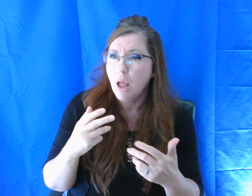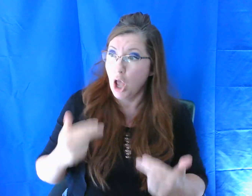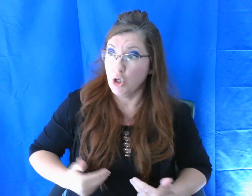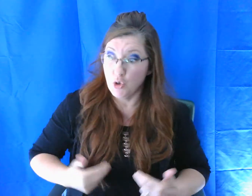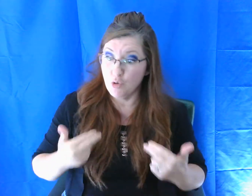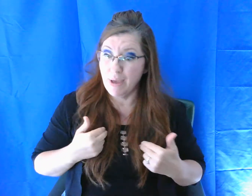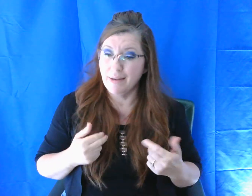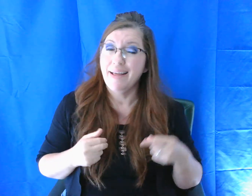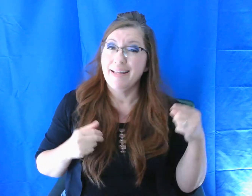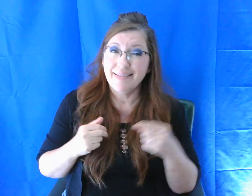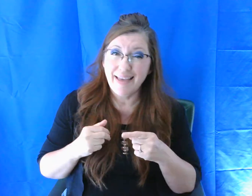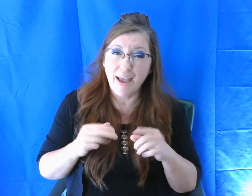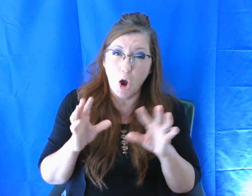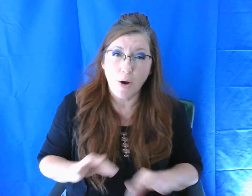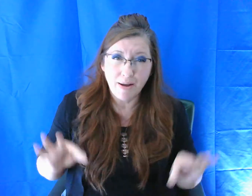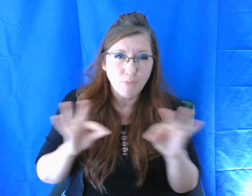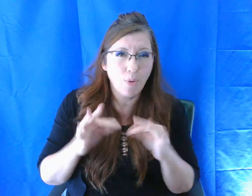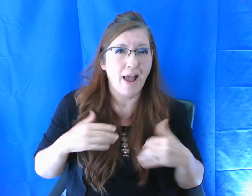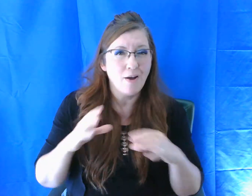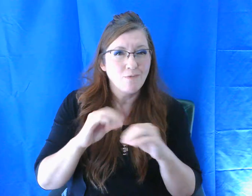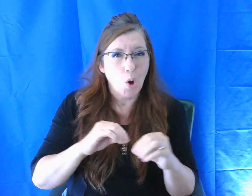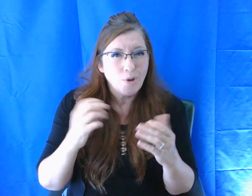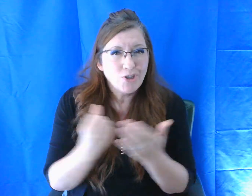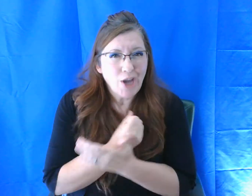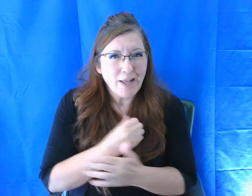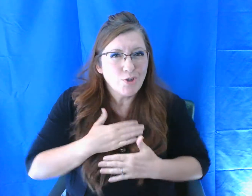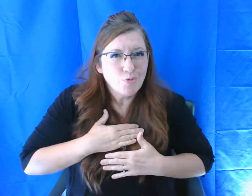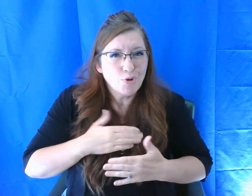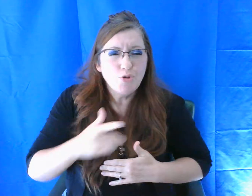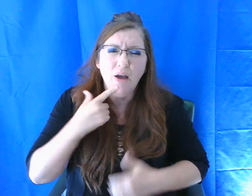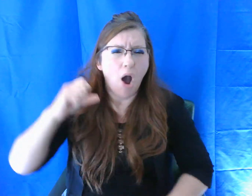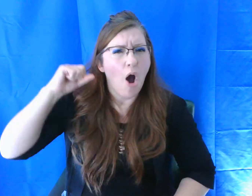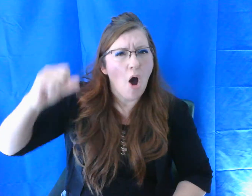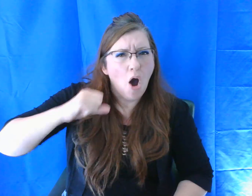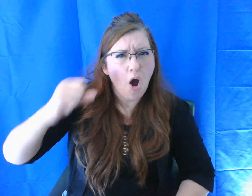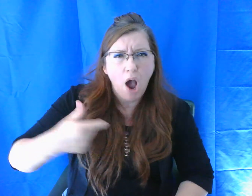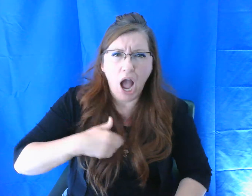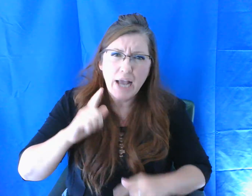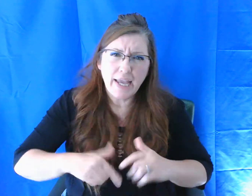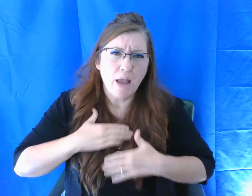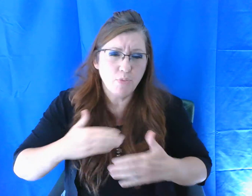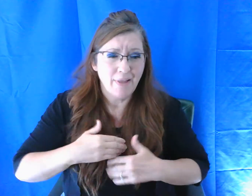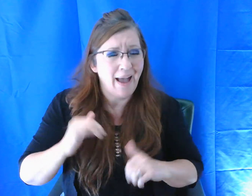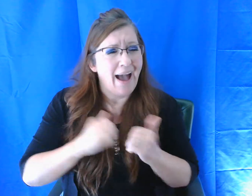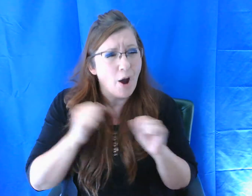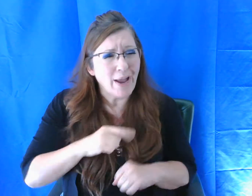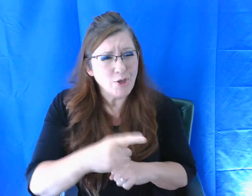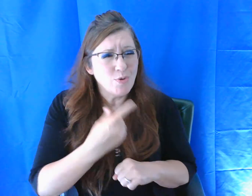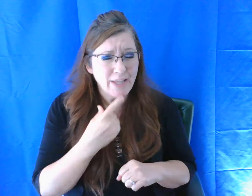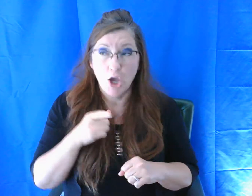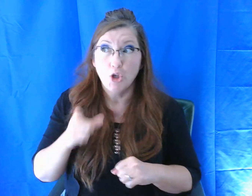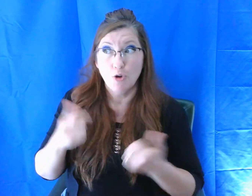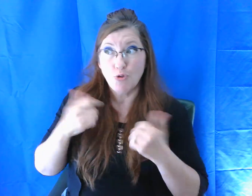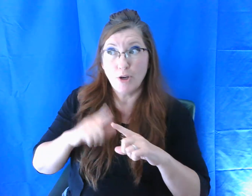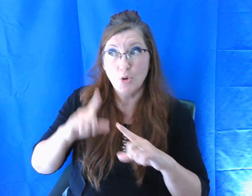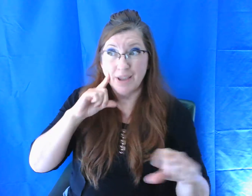they matter. They don't even get a chance to breathe. You guys can't. I can't breathe in the streets. I don't know how you can say. You're trying to get loud. The issue of abortion. Well, see,